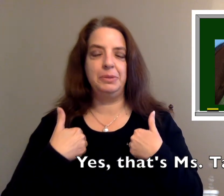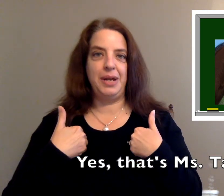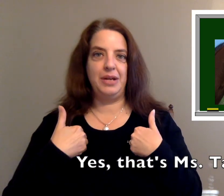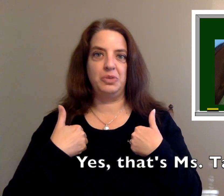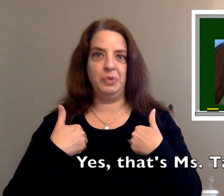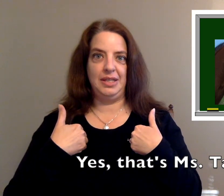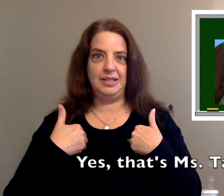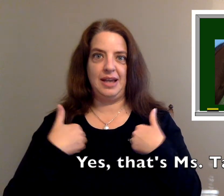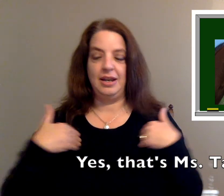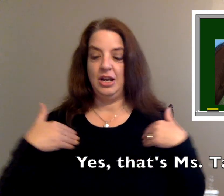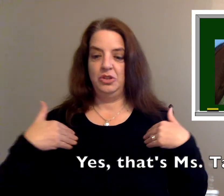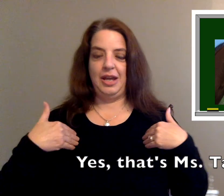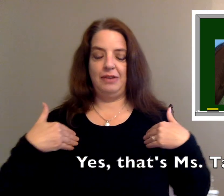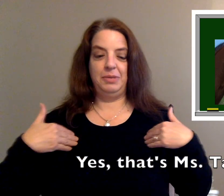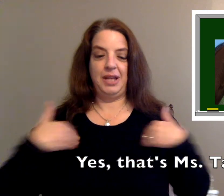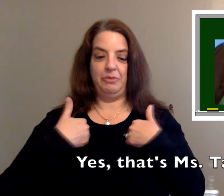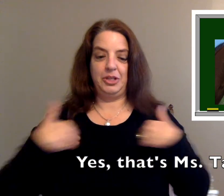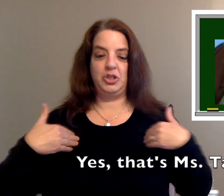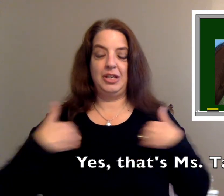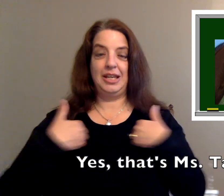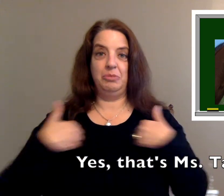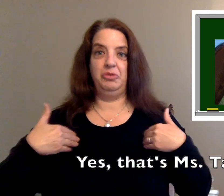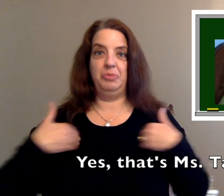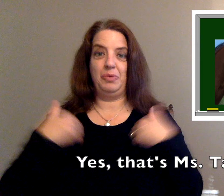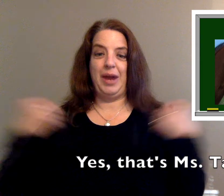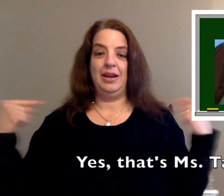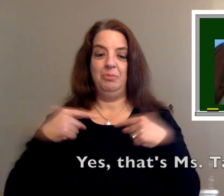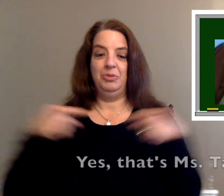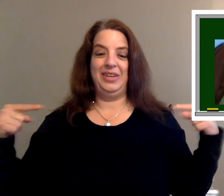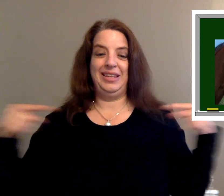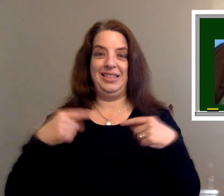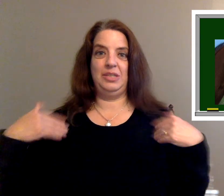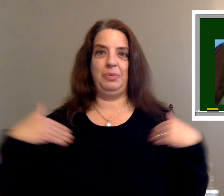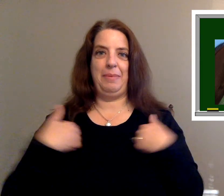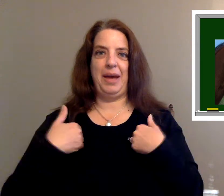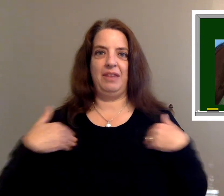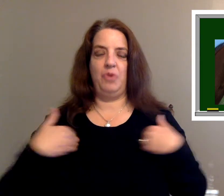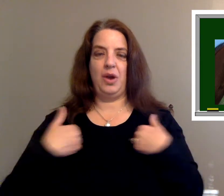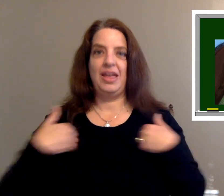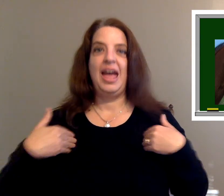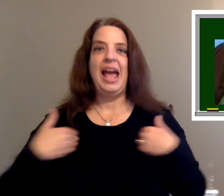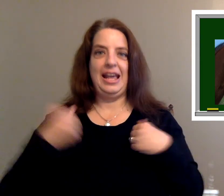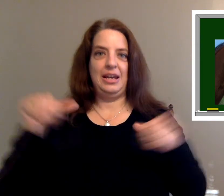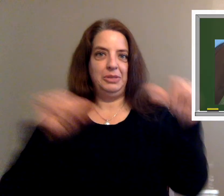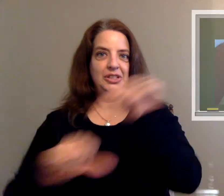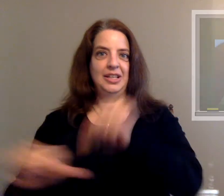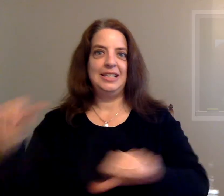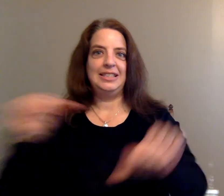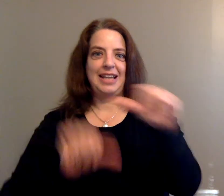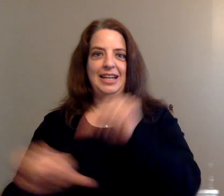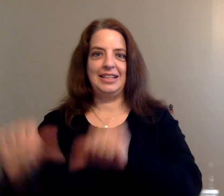pairs with this sign, so you have to be careful. Make sure you get the movement right, moving this way back and forth. Animal science.